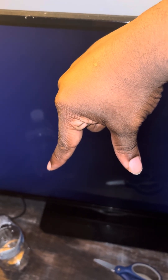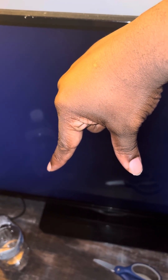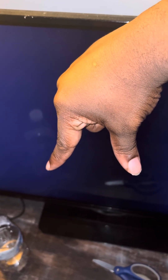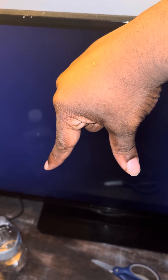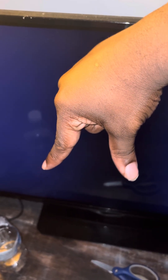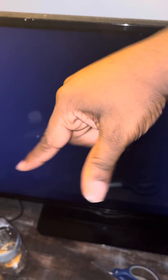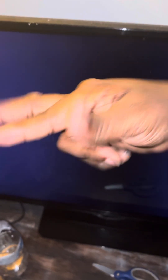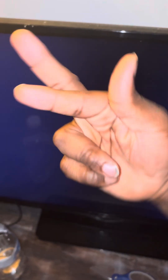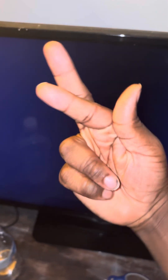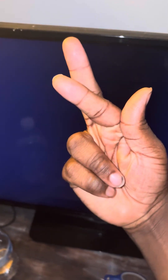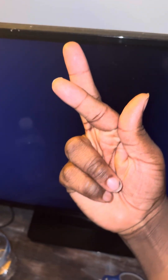quilt.